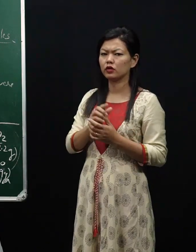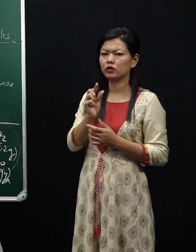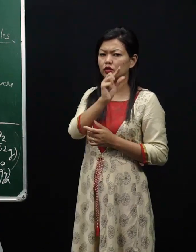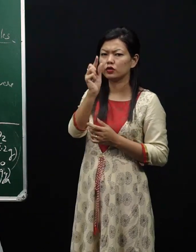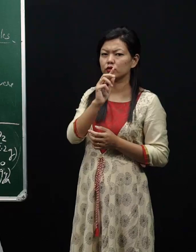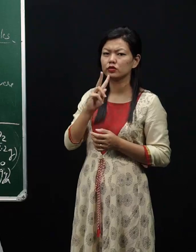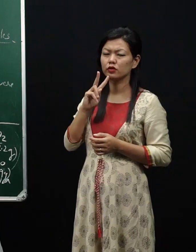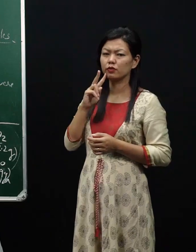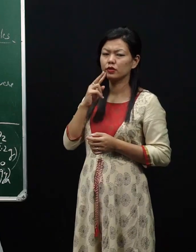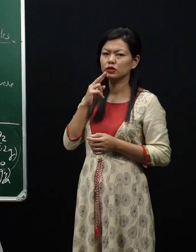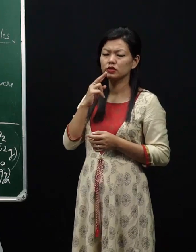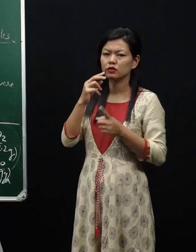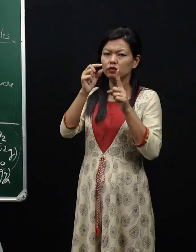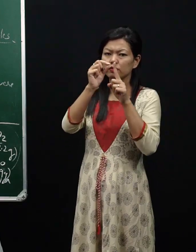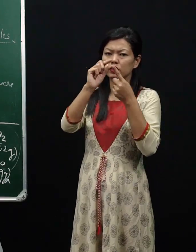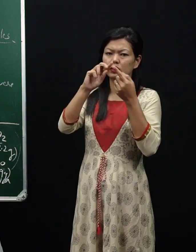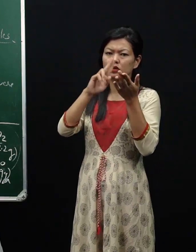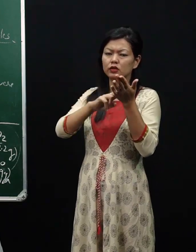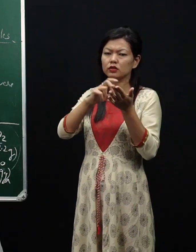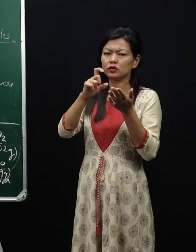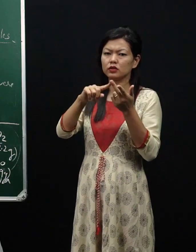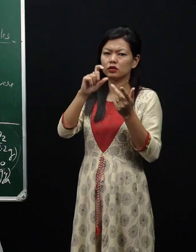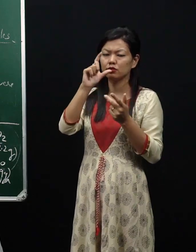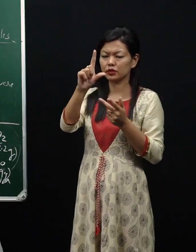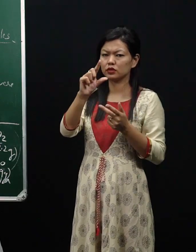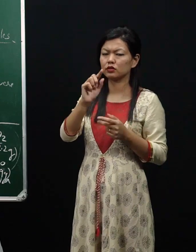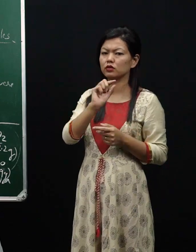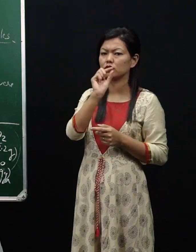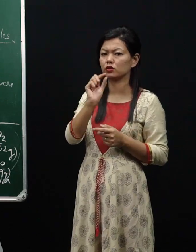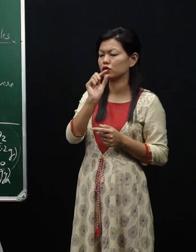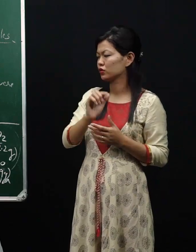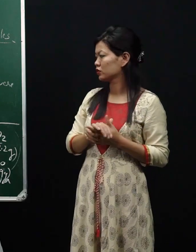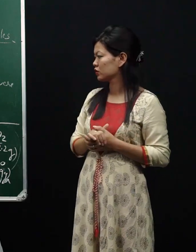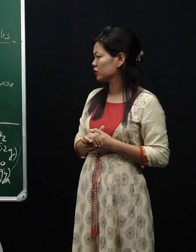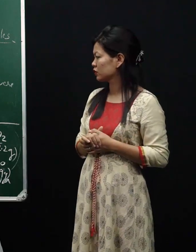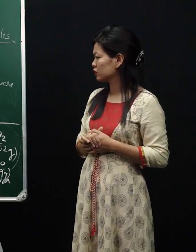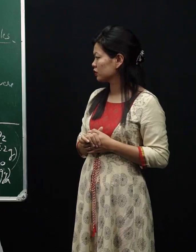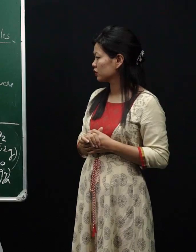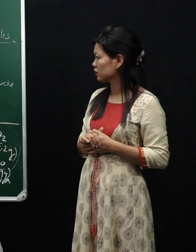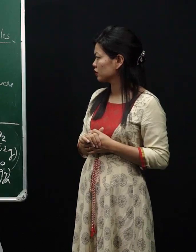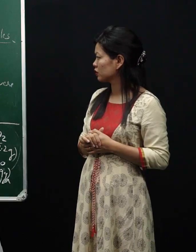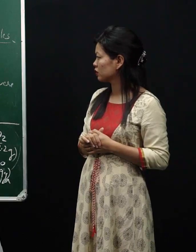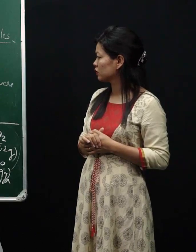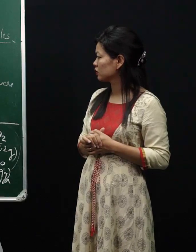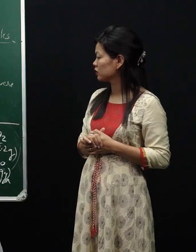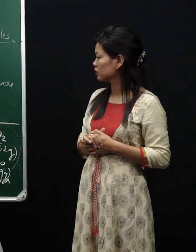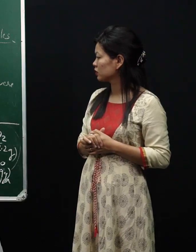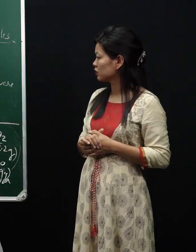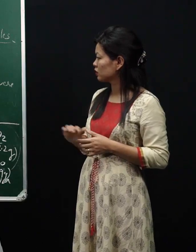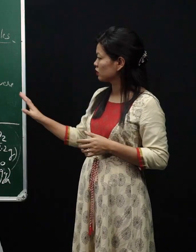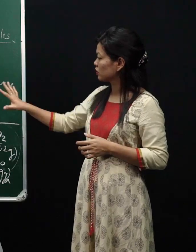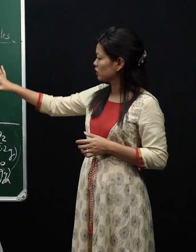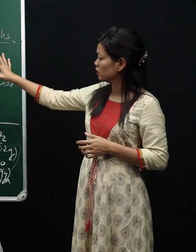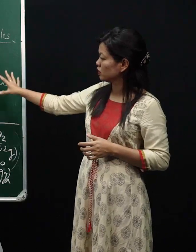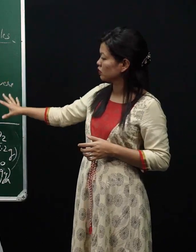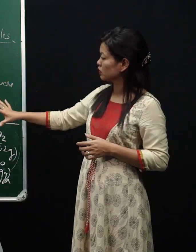that the other 2.2, 0.9, 8.2, and then you just, if